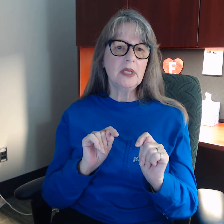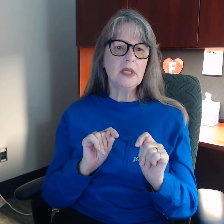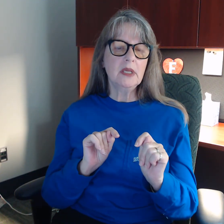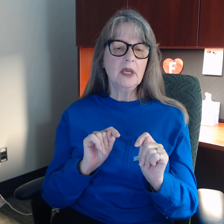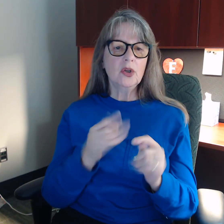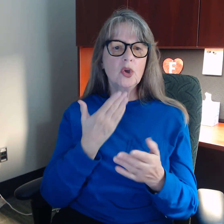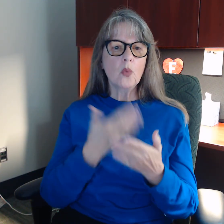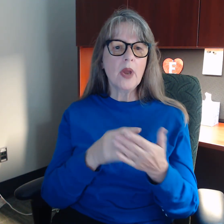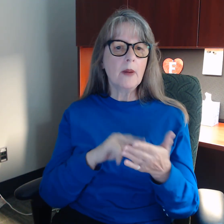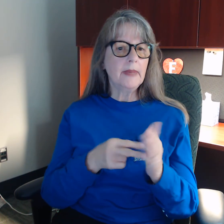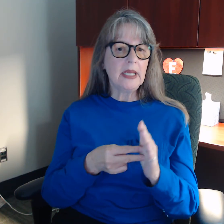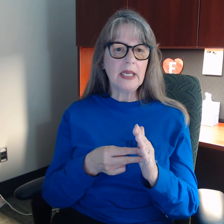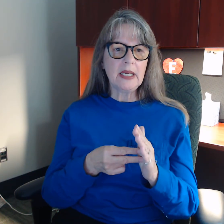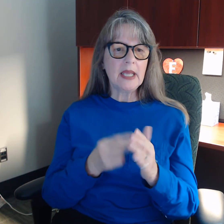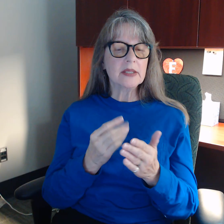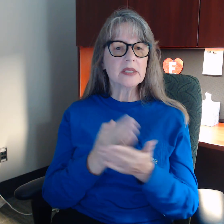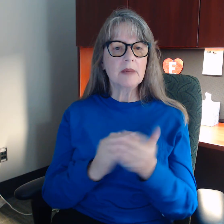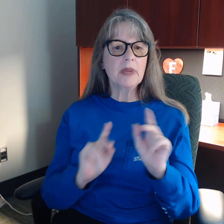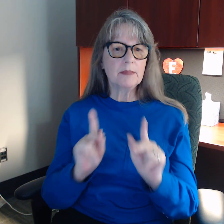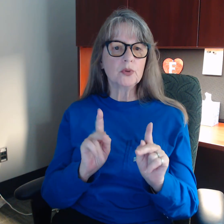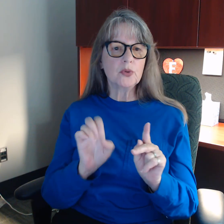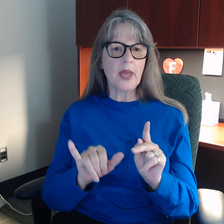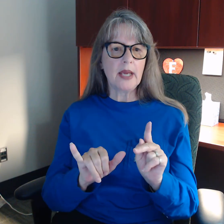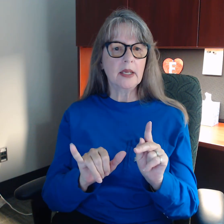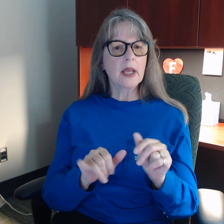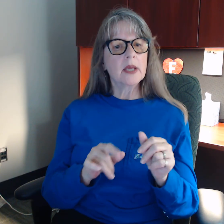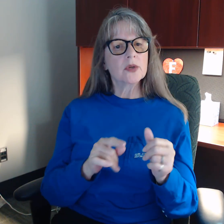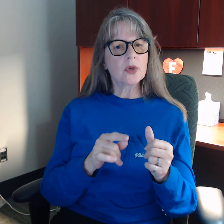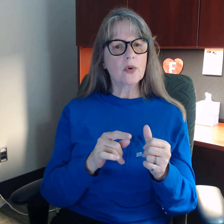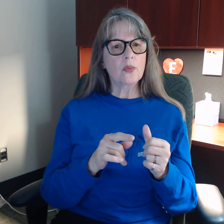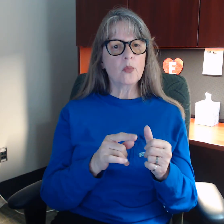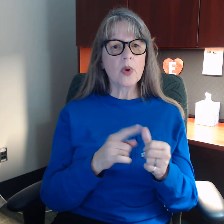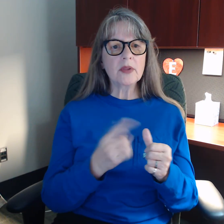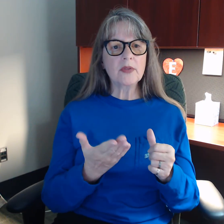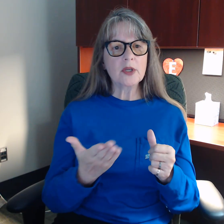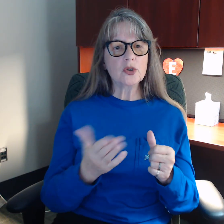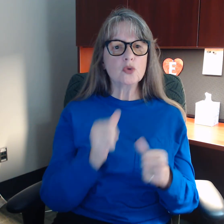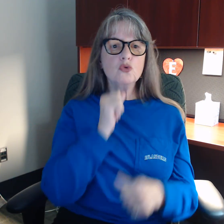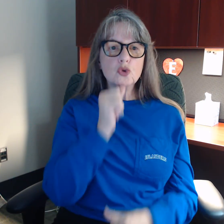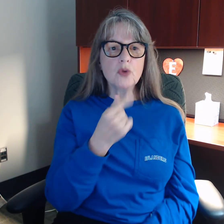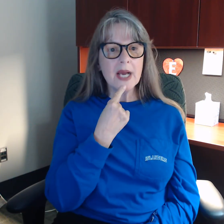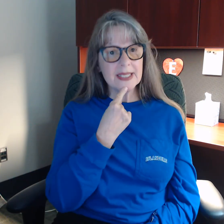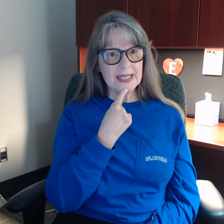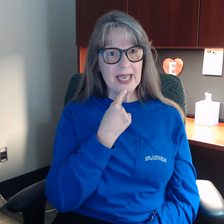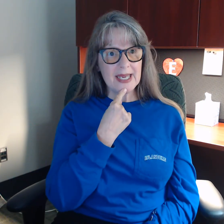be, well-meaning, and some people do that. So one of the things you do not say